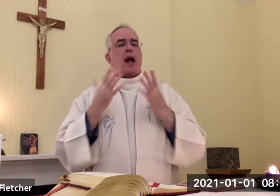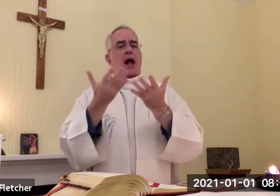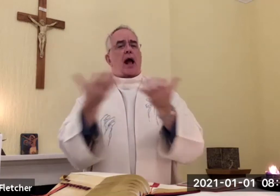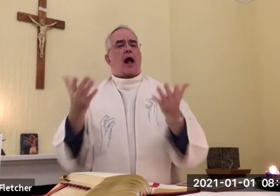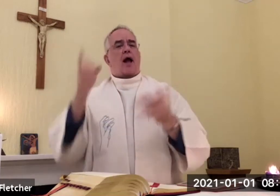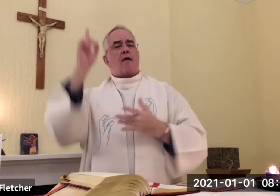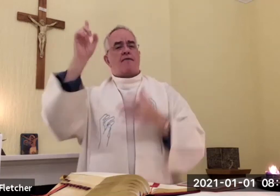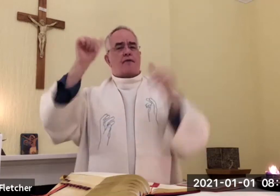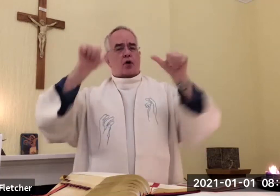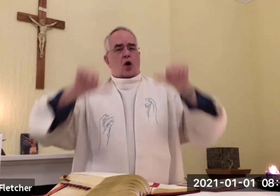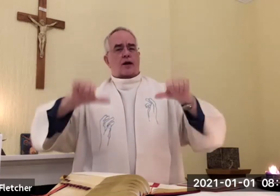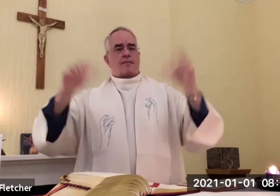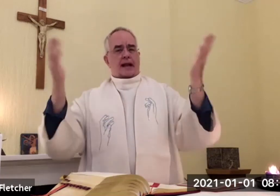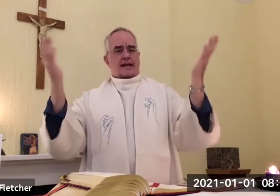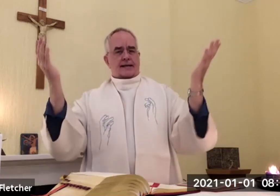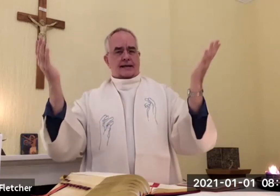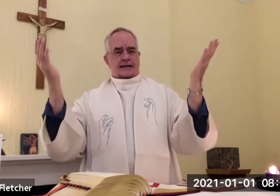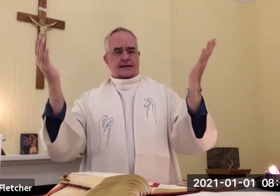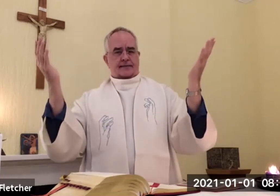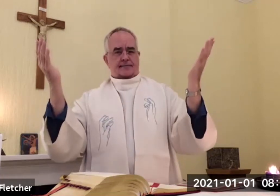Prepare for God's blessing.